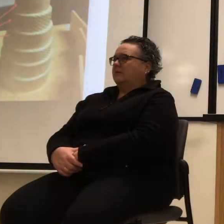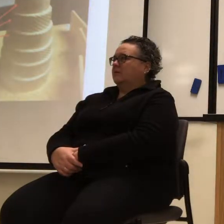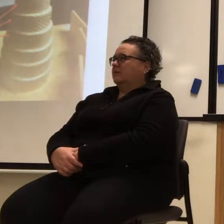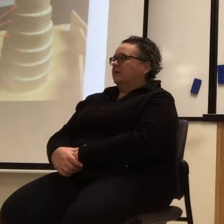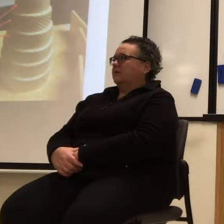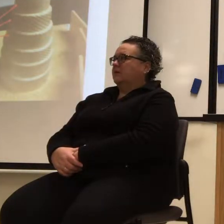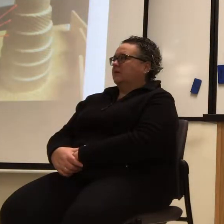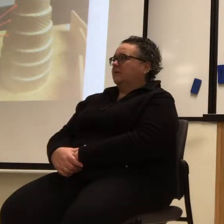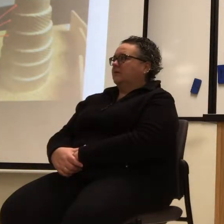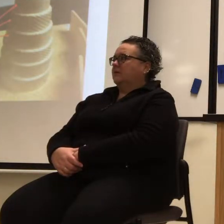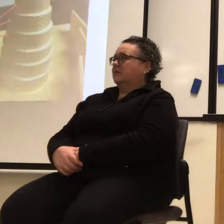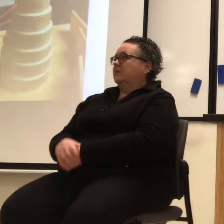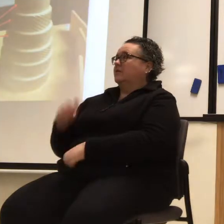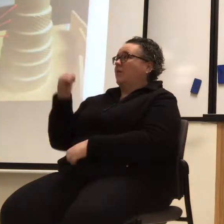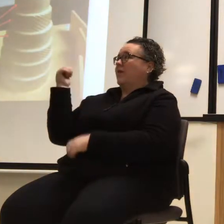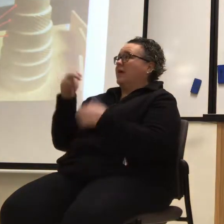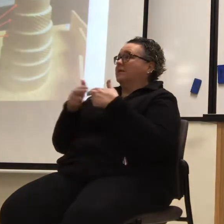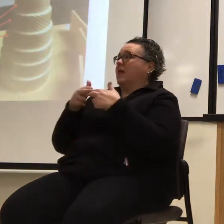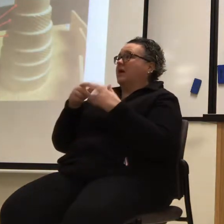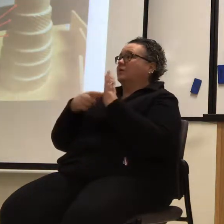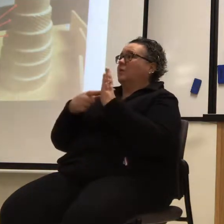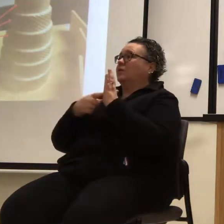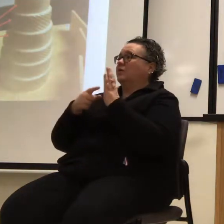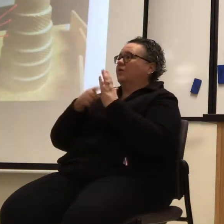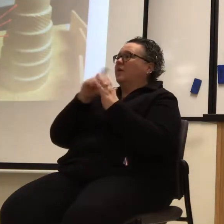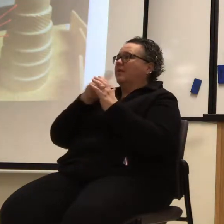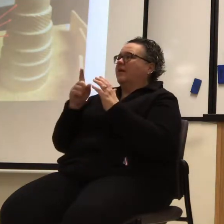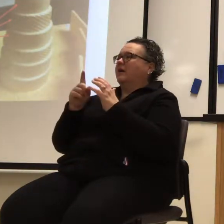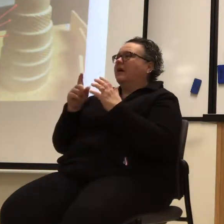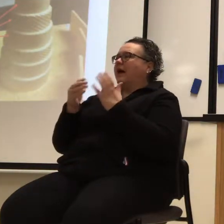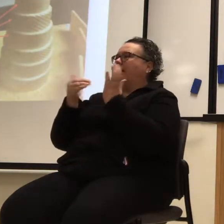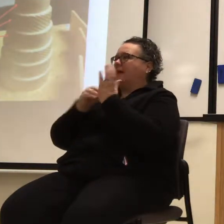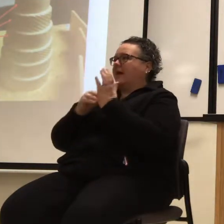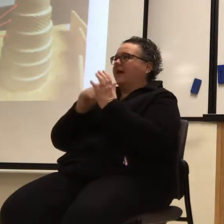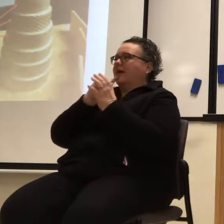So this slide shows you the alternating arrangement of collagen in crystals.